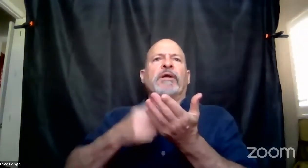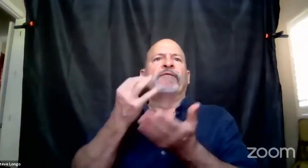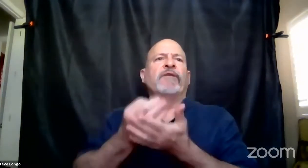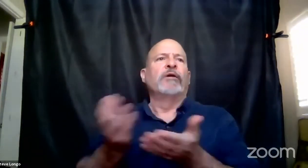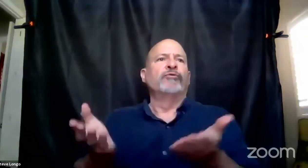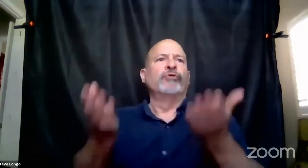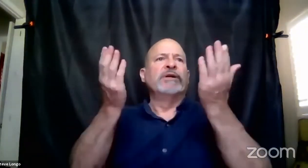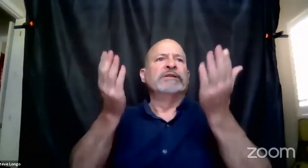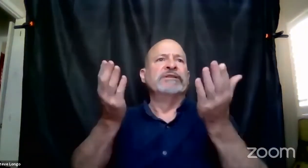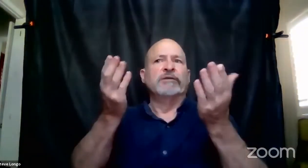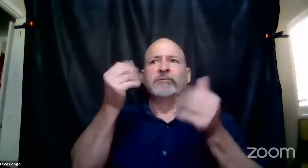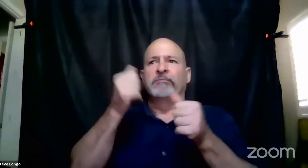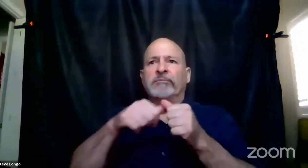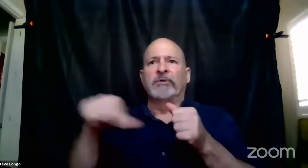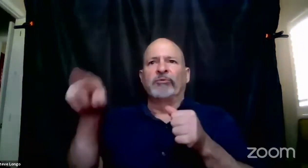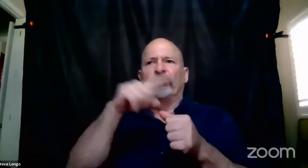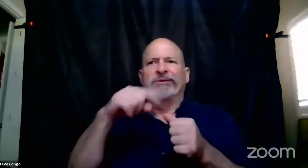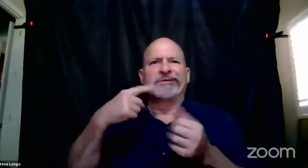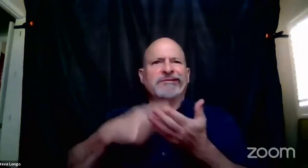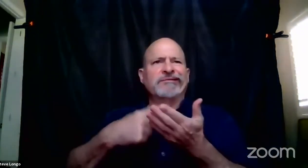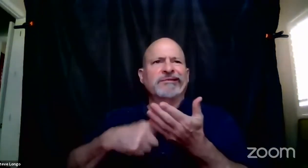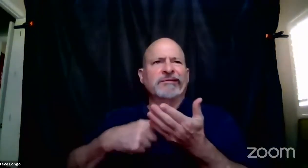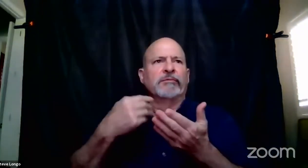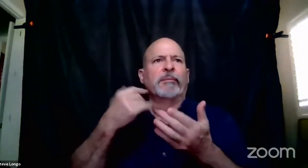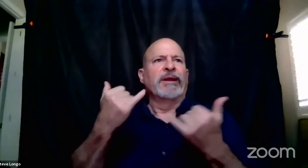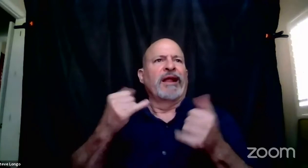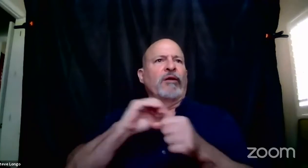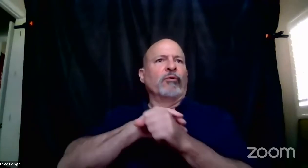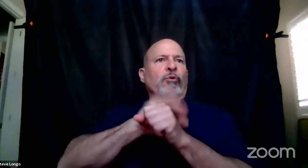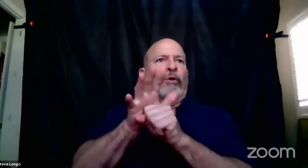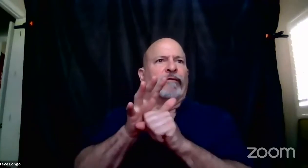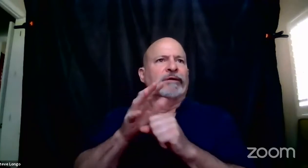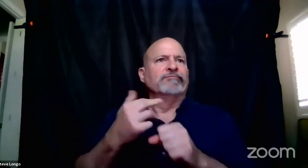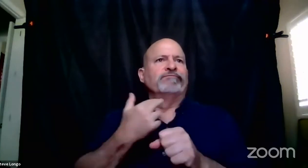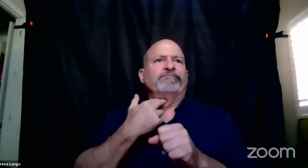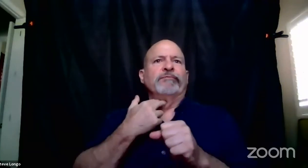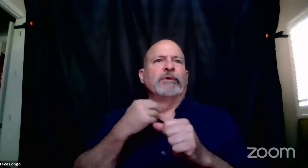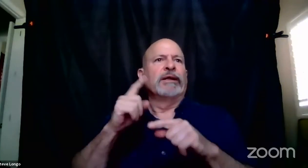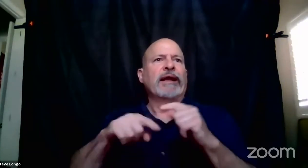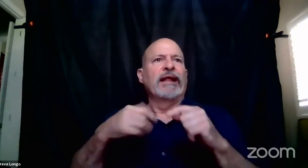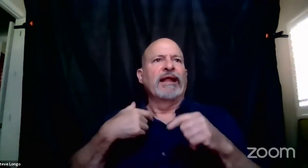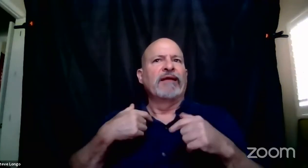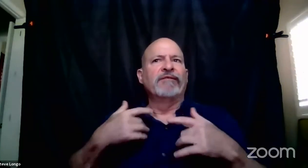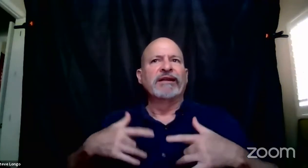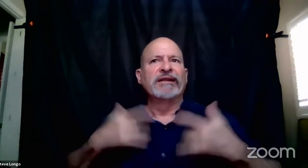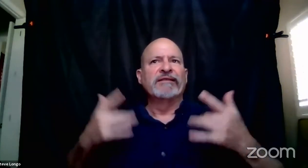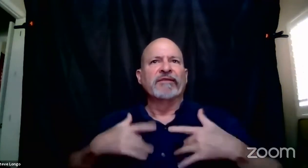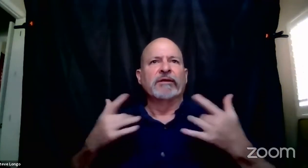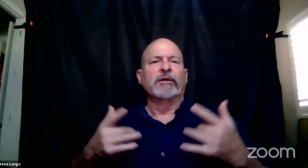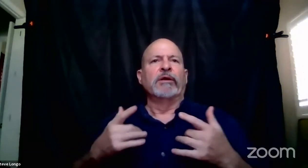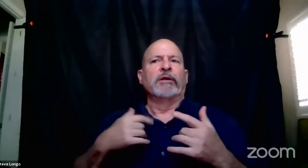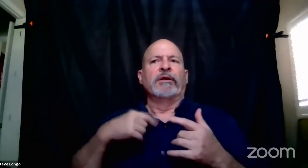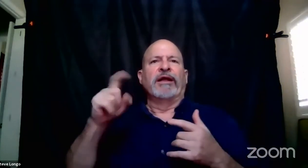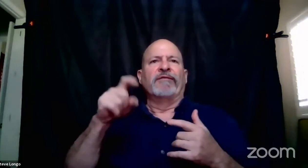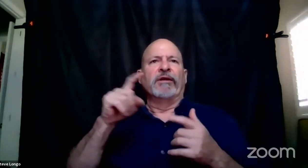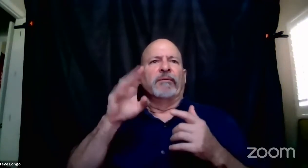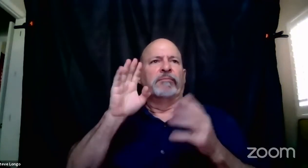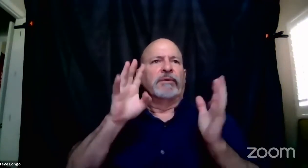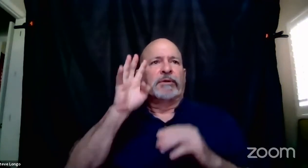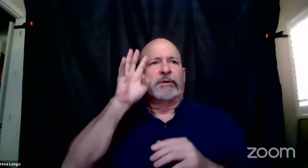So it was just brought up in terms of fundraising, and with COVID and such, we're a